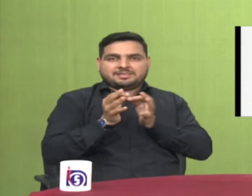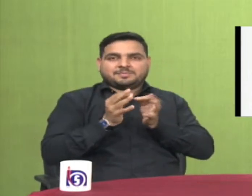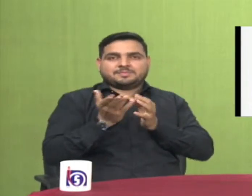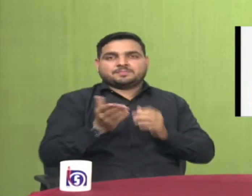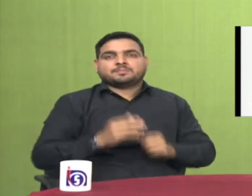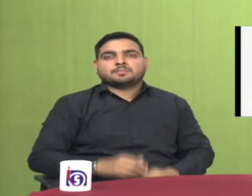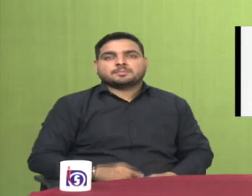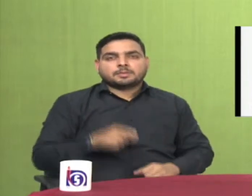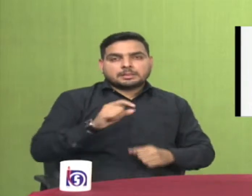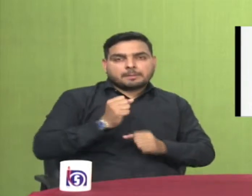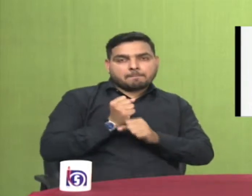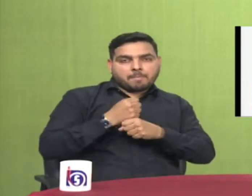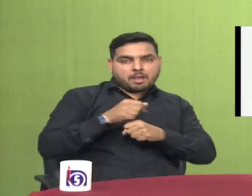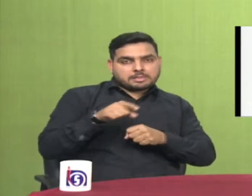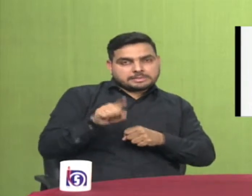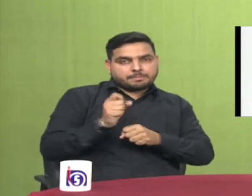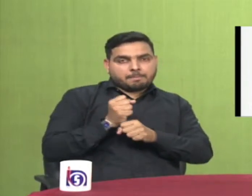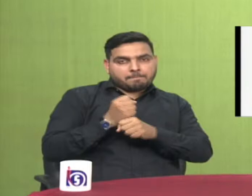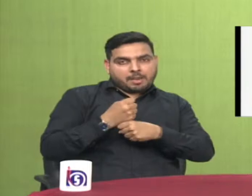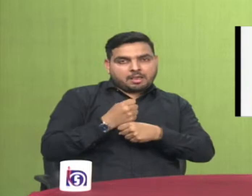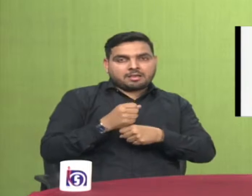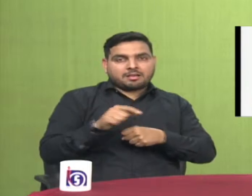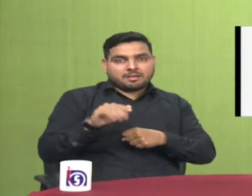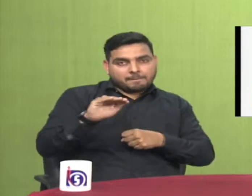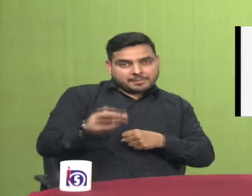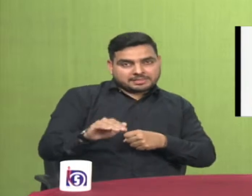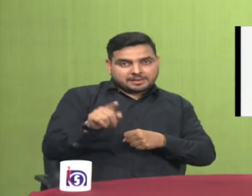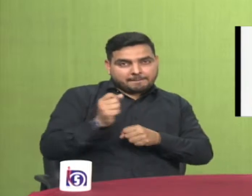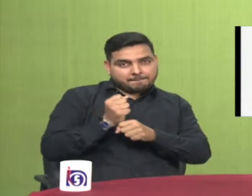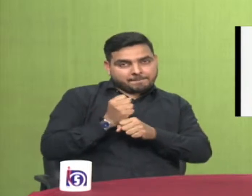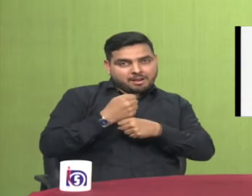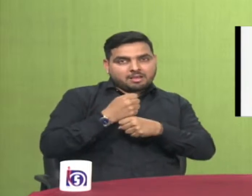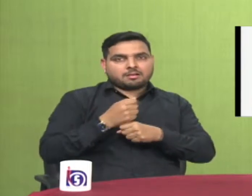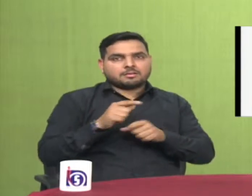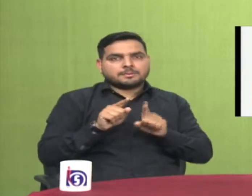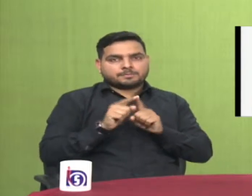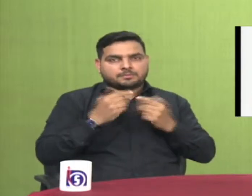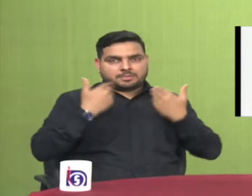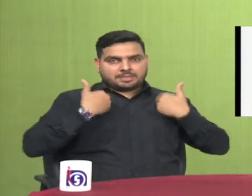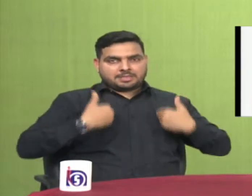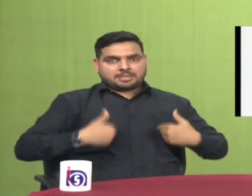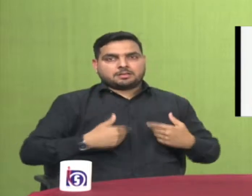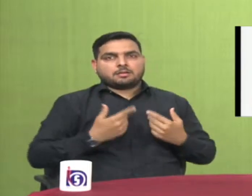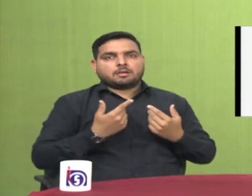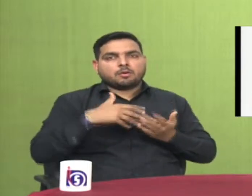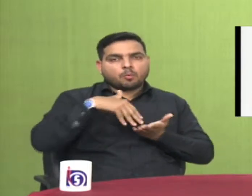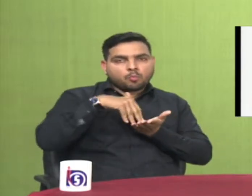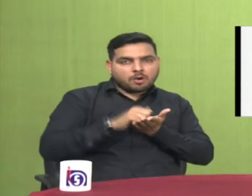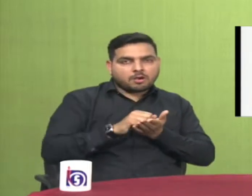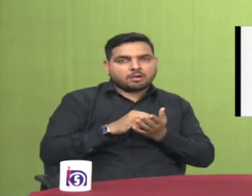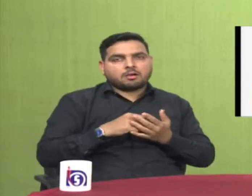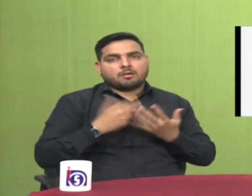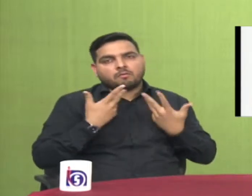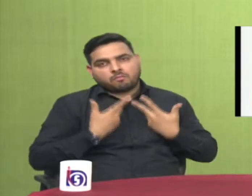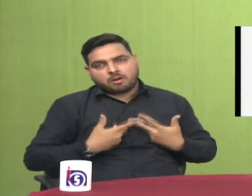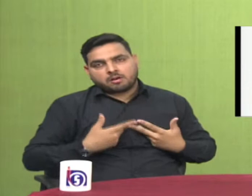growth. It makes the child strong and healthy.